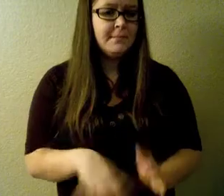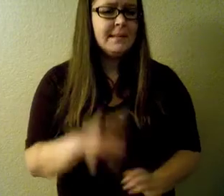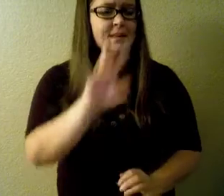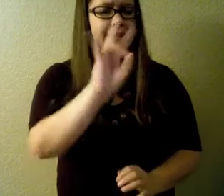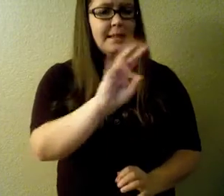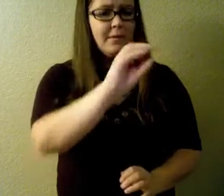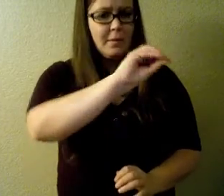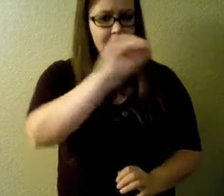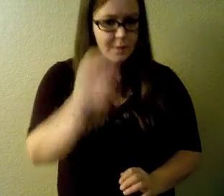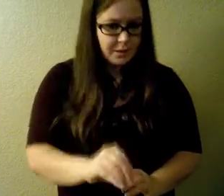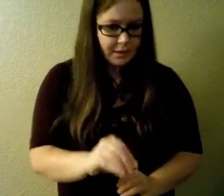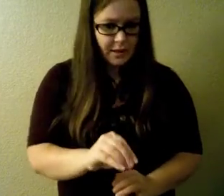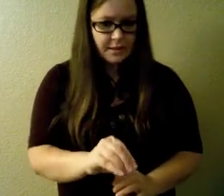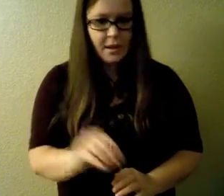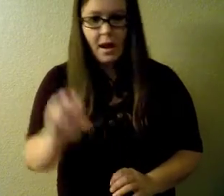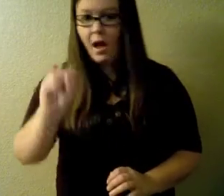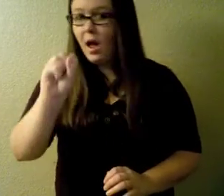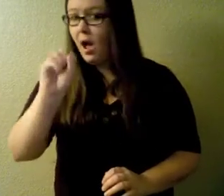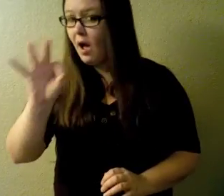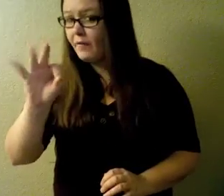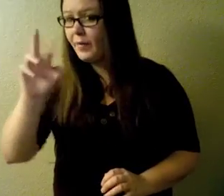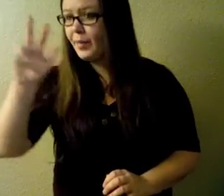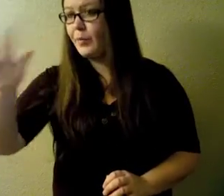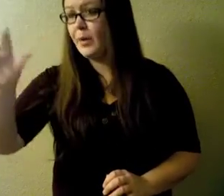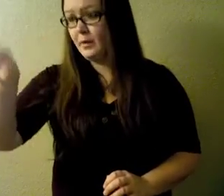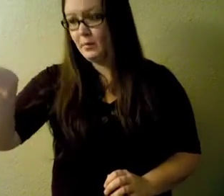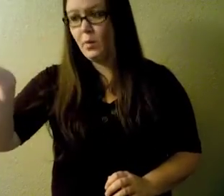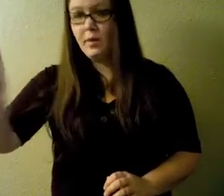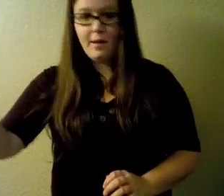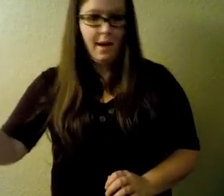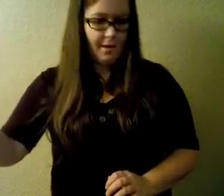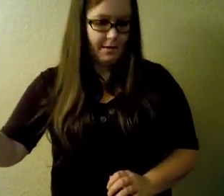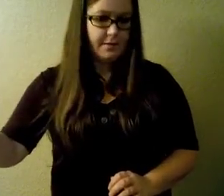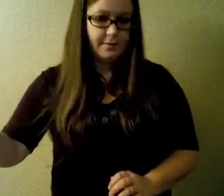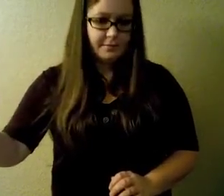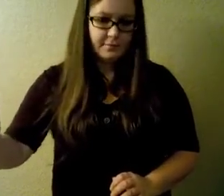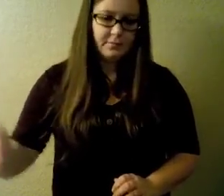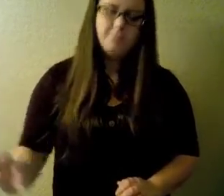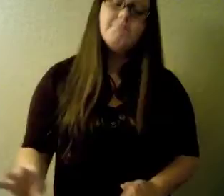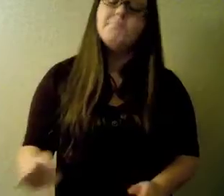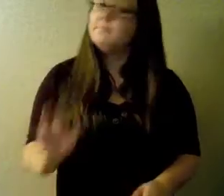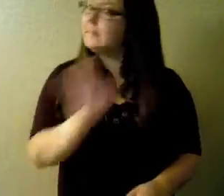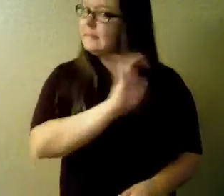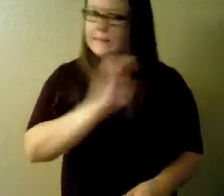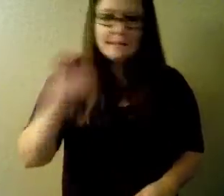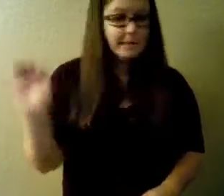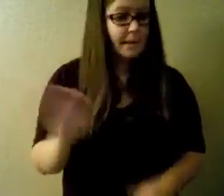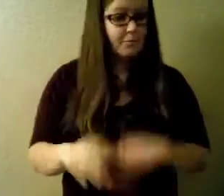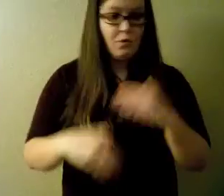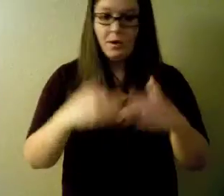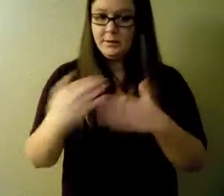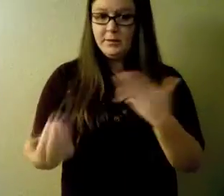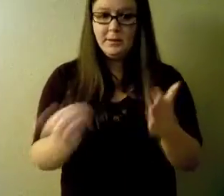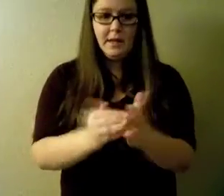3.9? Exact same process, but keep in mind that 7% is not 0.7